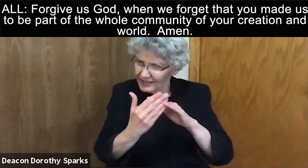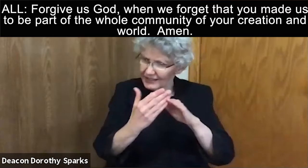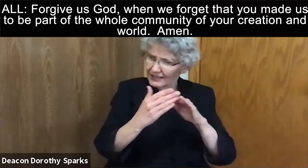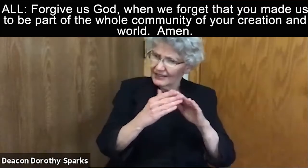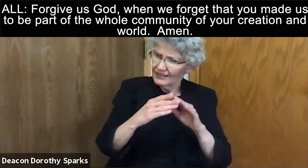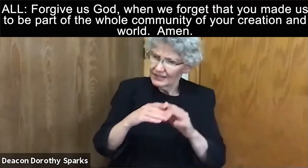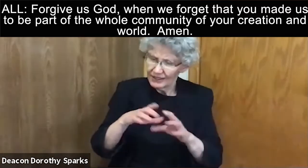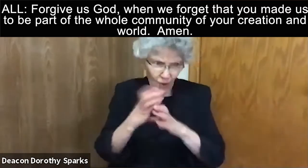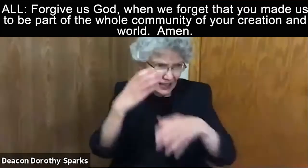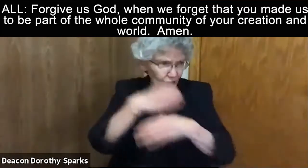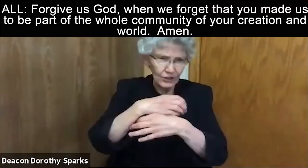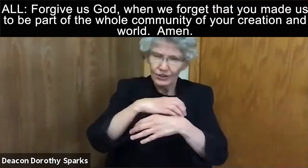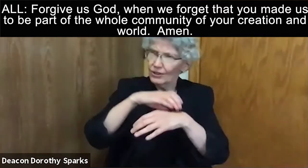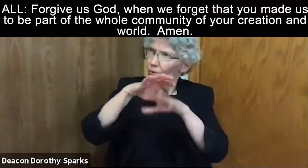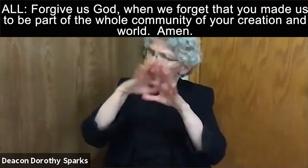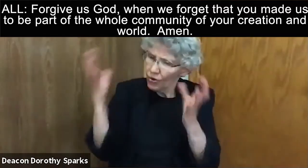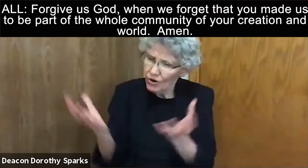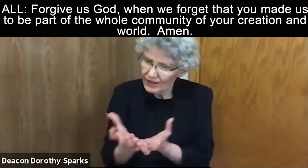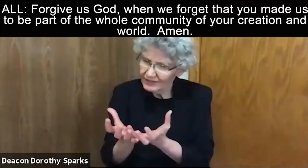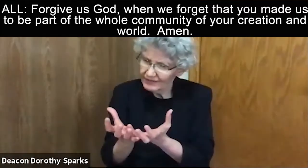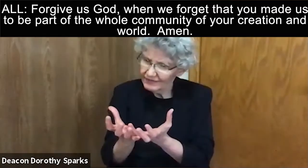whole community of your creation and world.